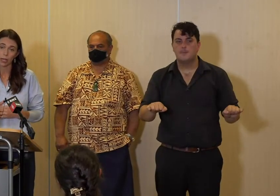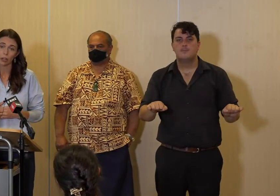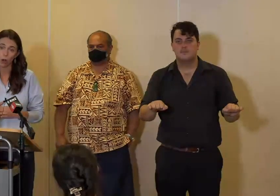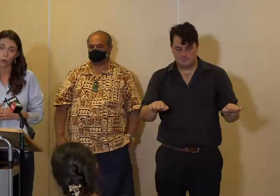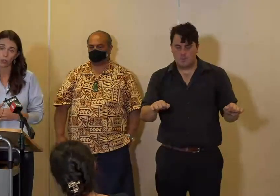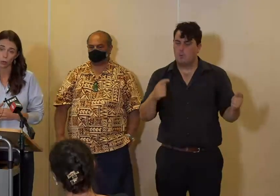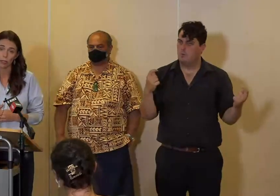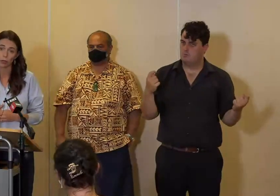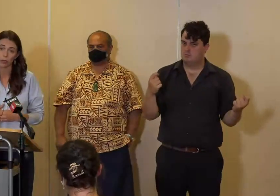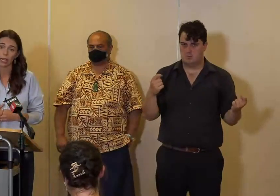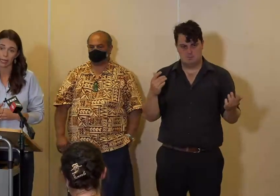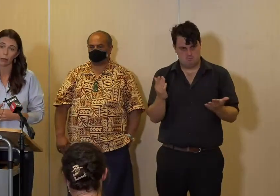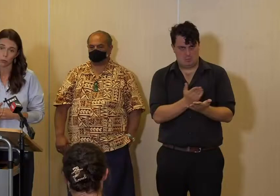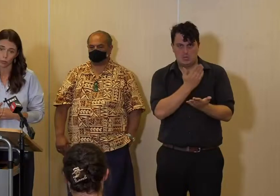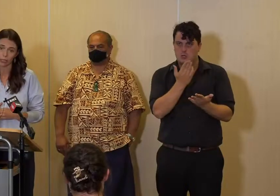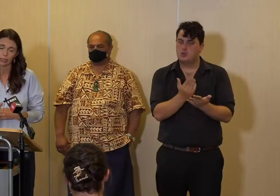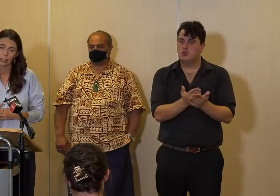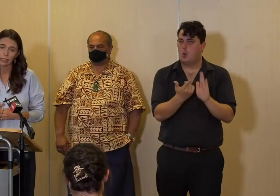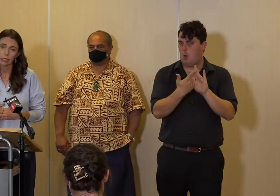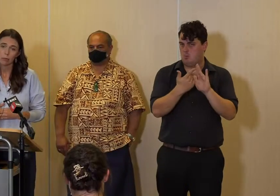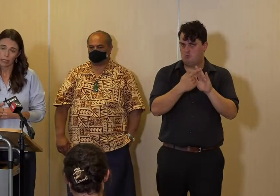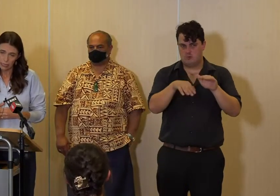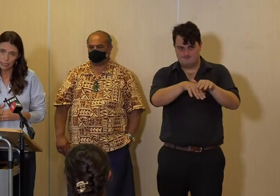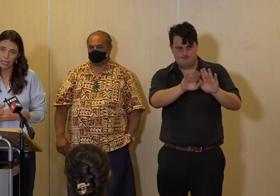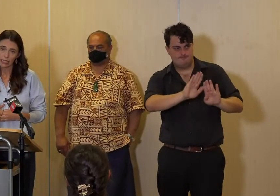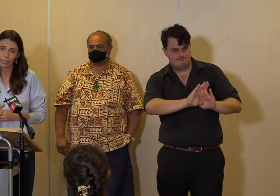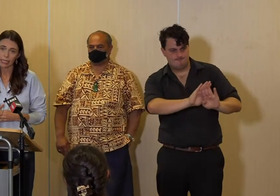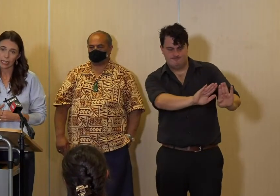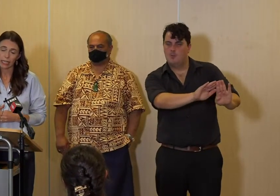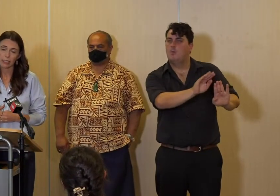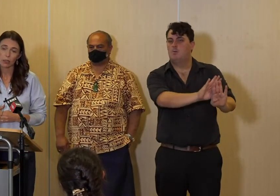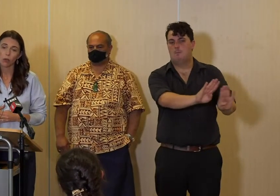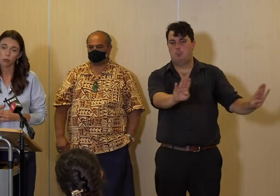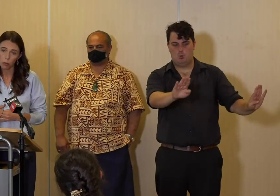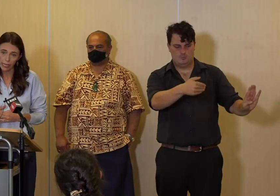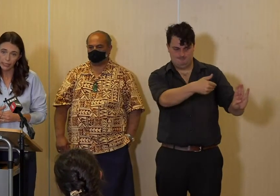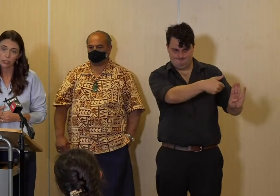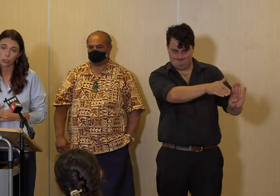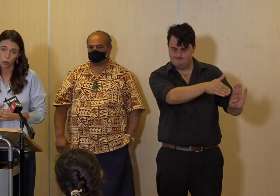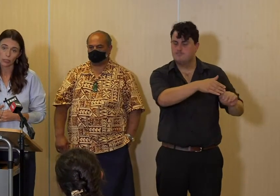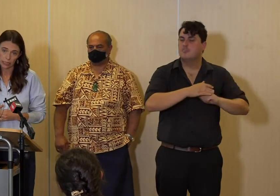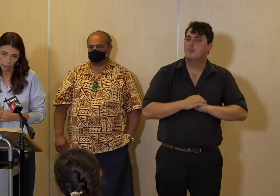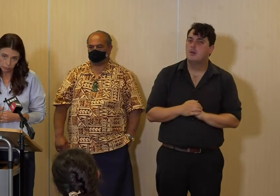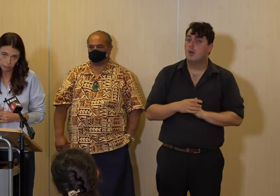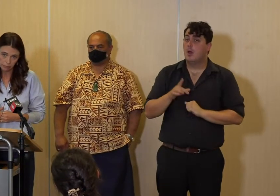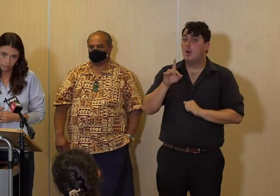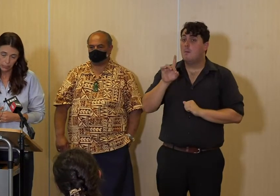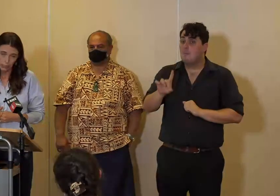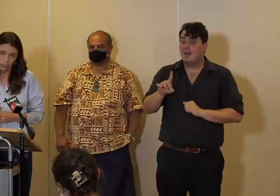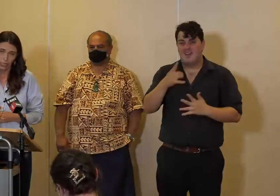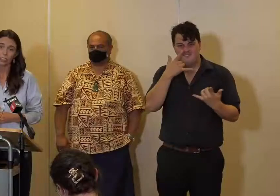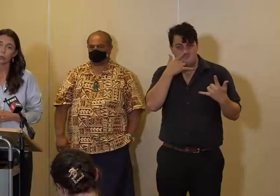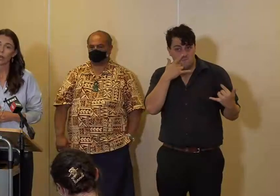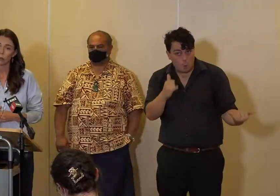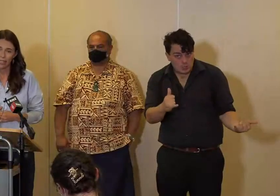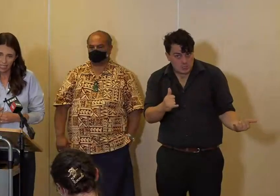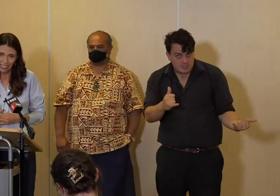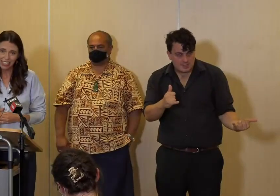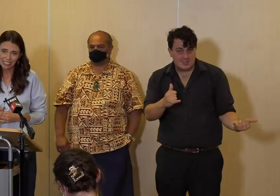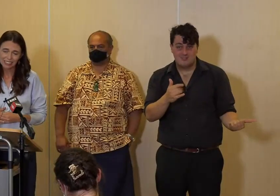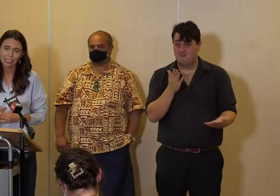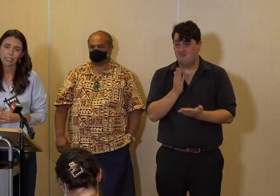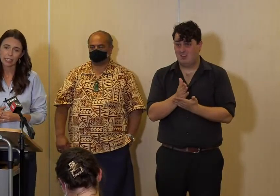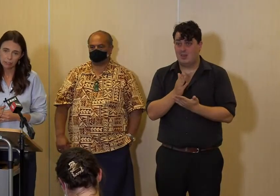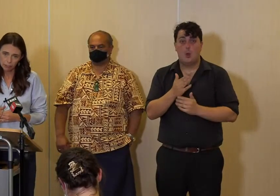to try and hold Omicron at our border. But it is sadly a case of when, not if. That is why we